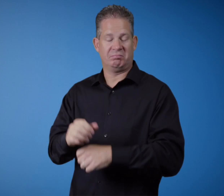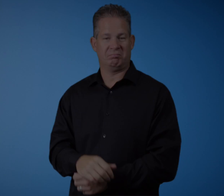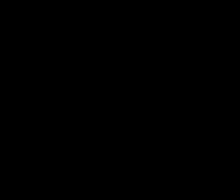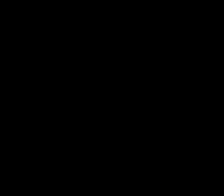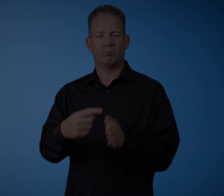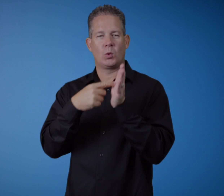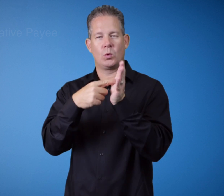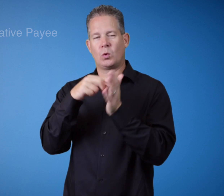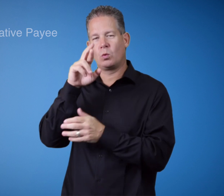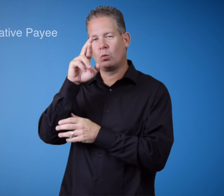money immediately comes from the account.